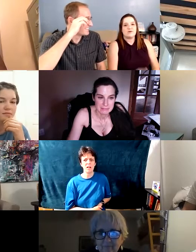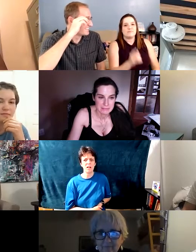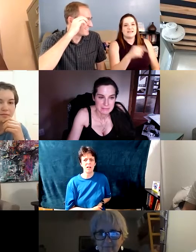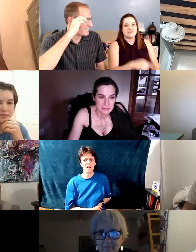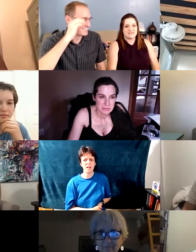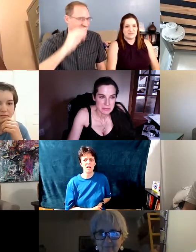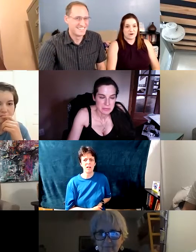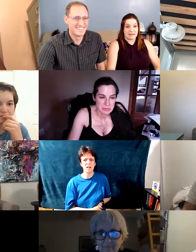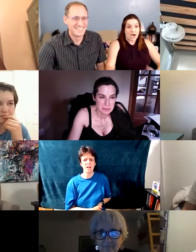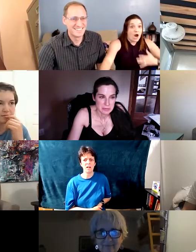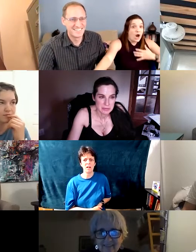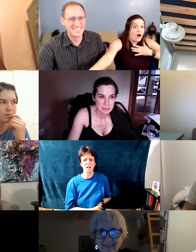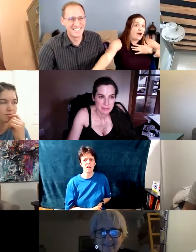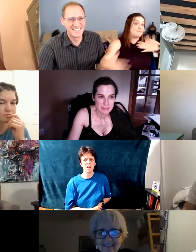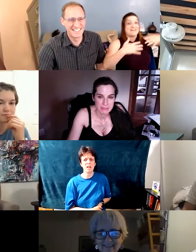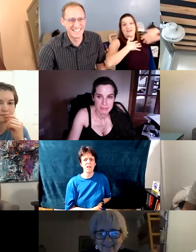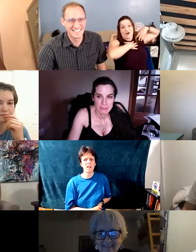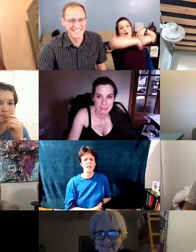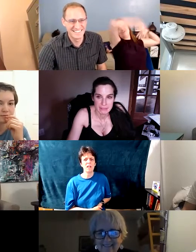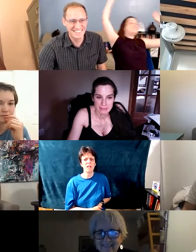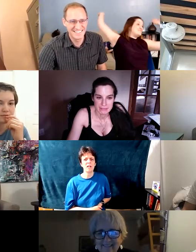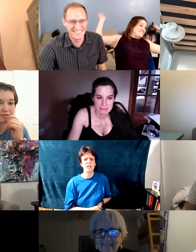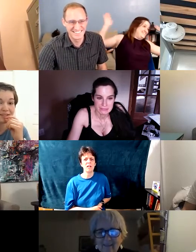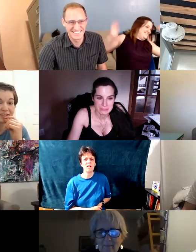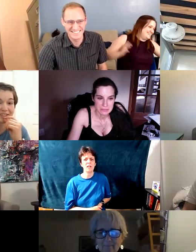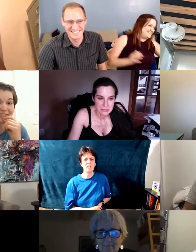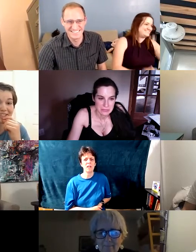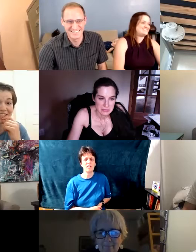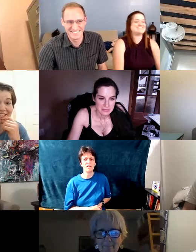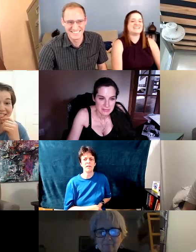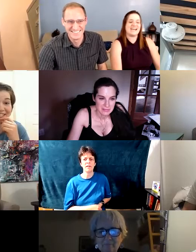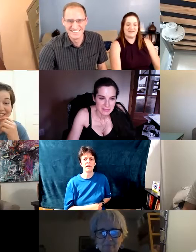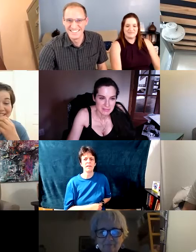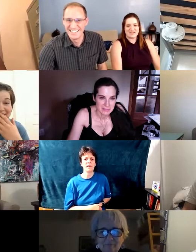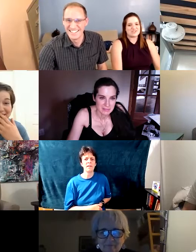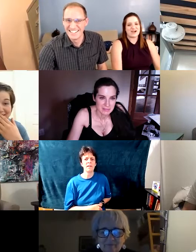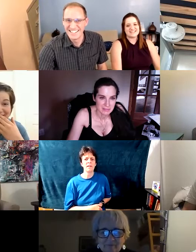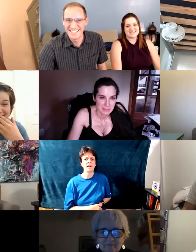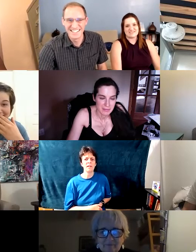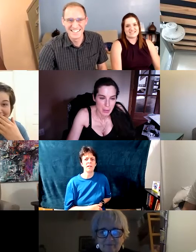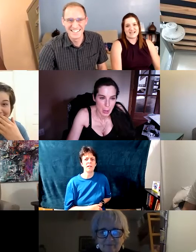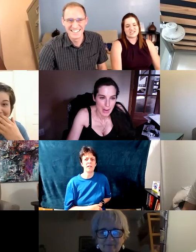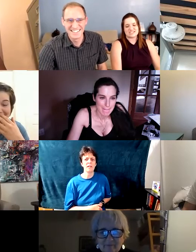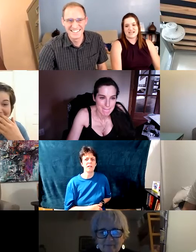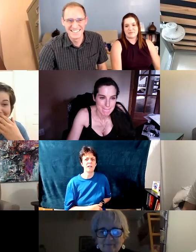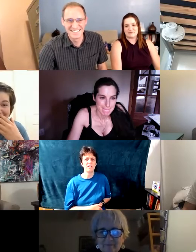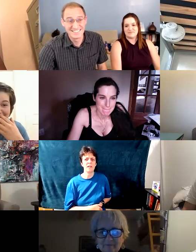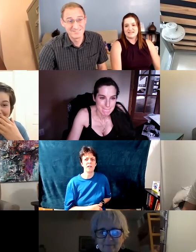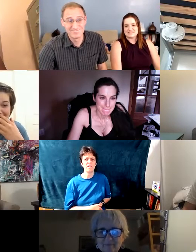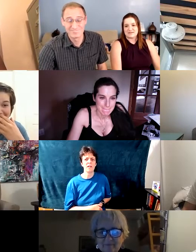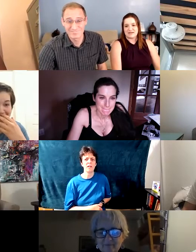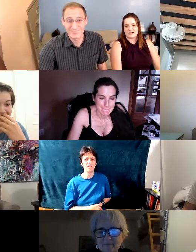babe, they don't make those anymore. I'm like, oh, I'm sad for a whole other reason. It was just, yeah. He tried to save it today and it just didn't